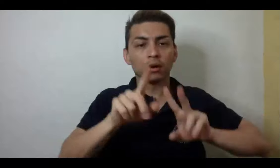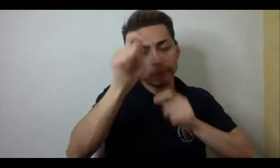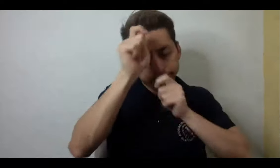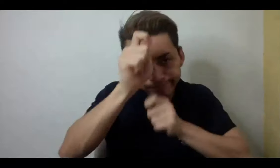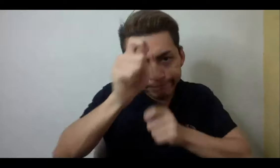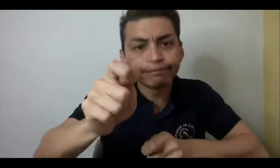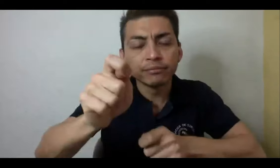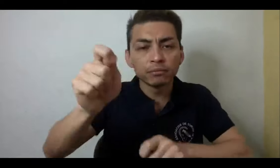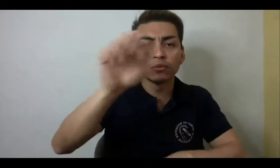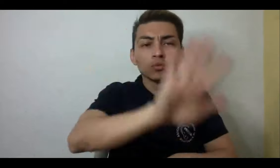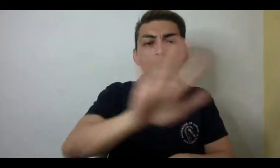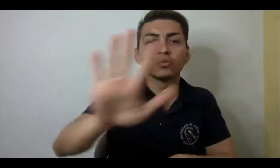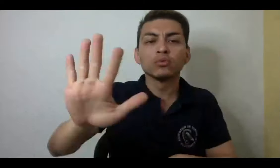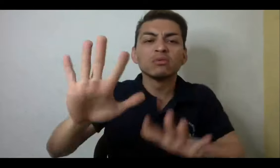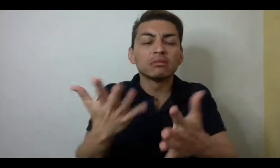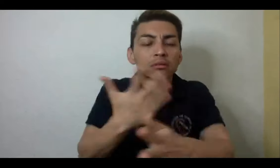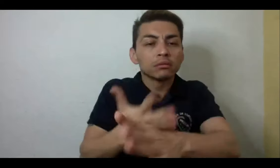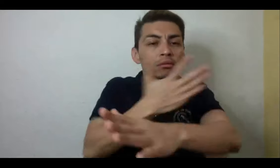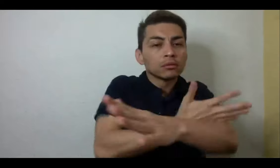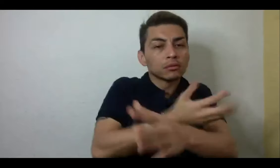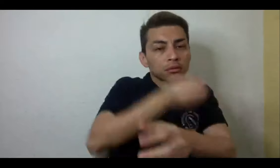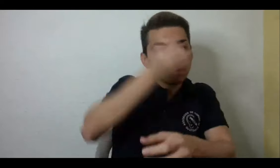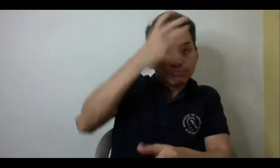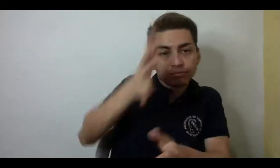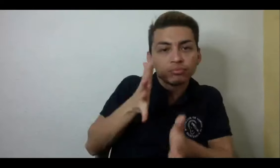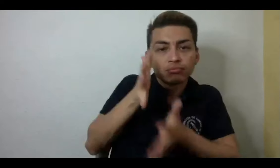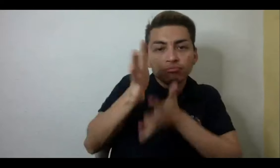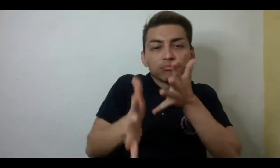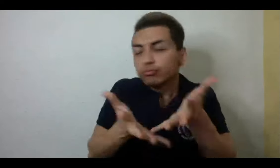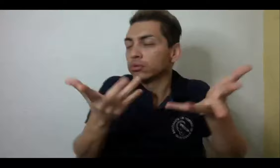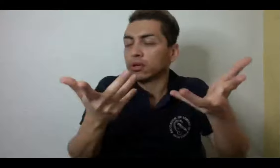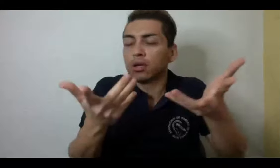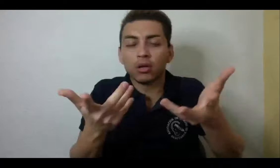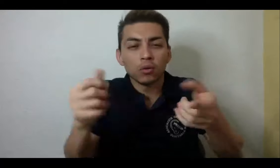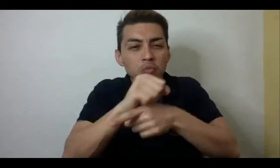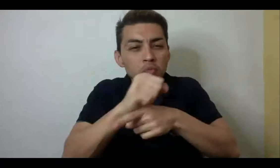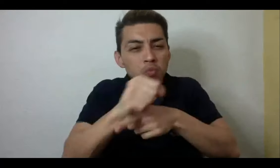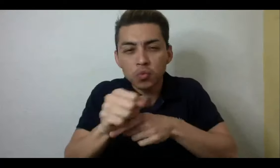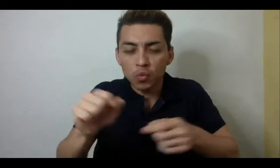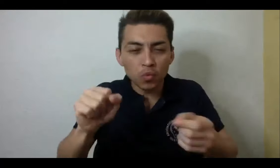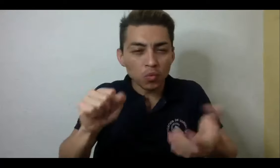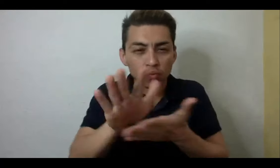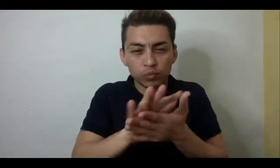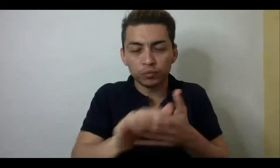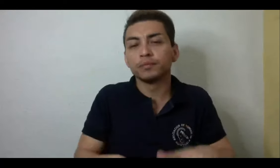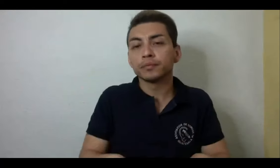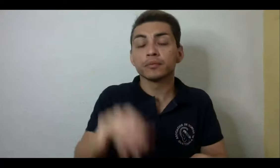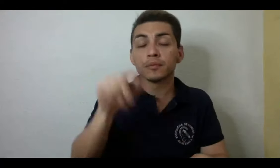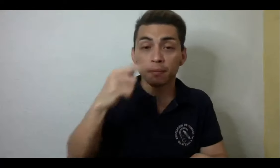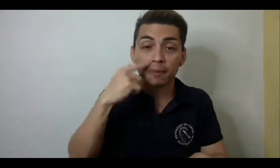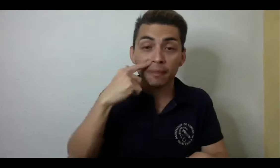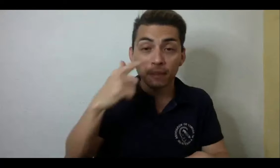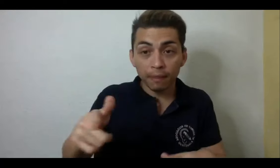regardless of background, ability, or identity. Through several case studies from the region, the